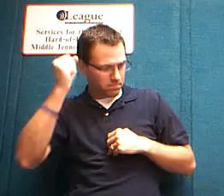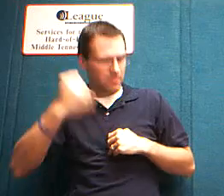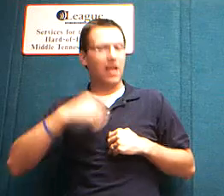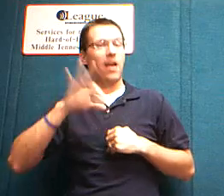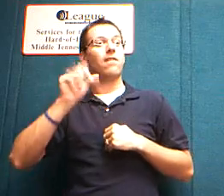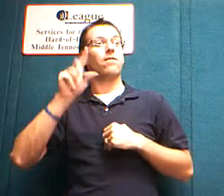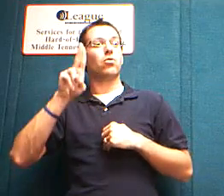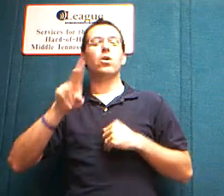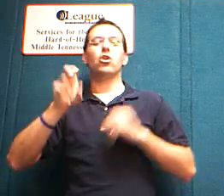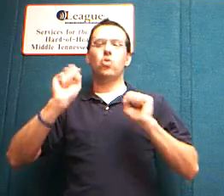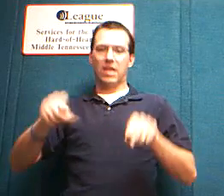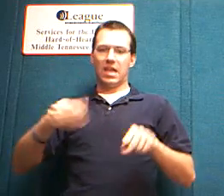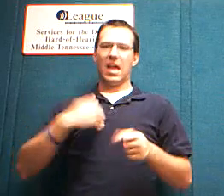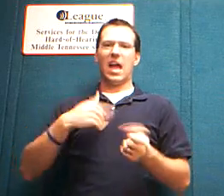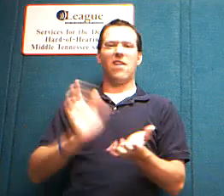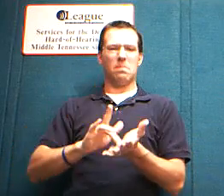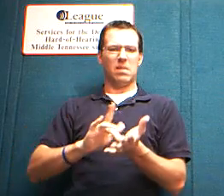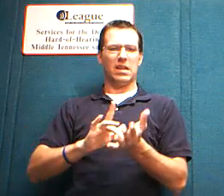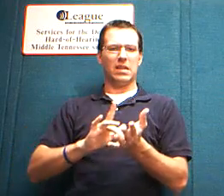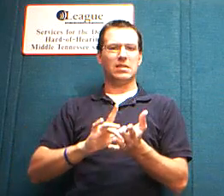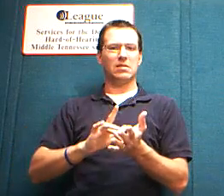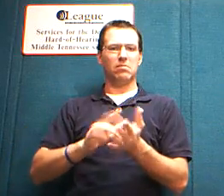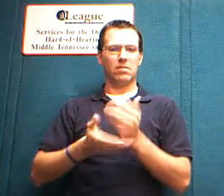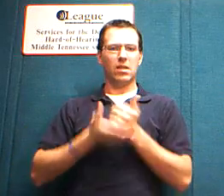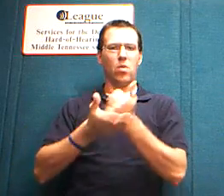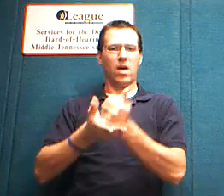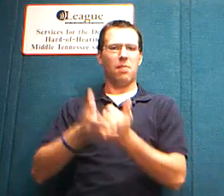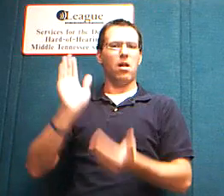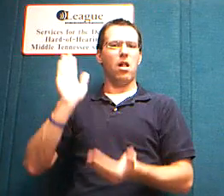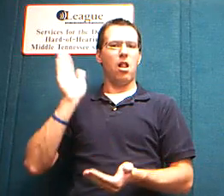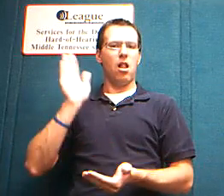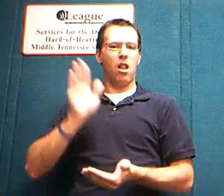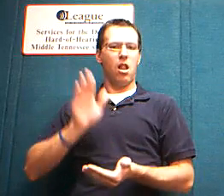medications that will help to reduce the symptoms of the flu.